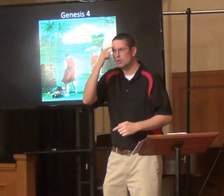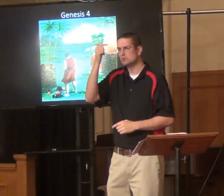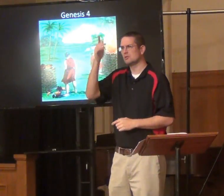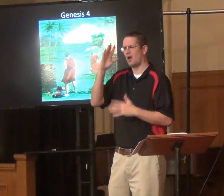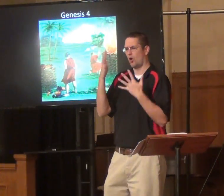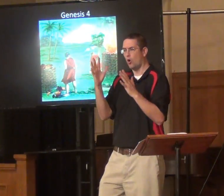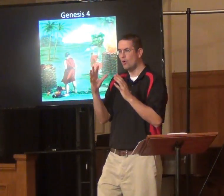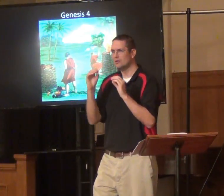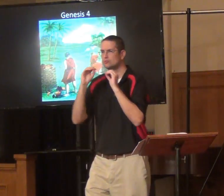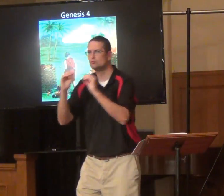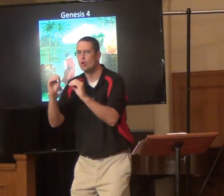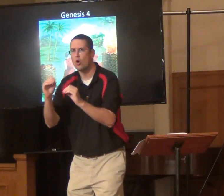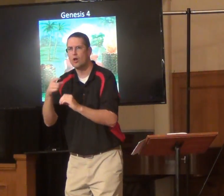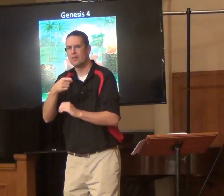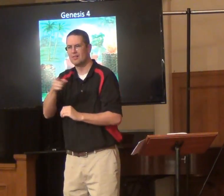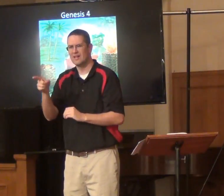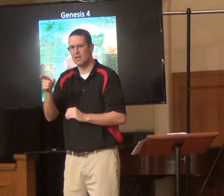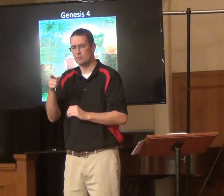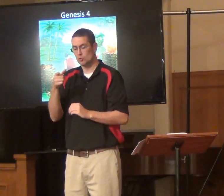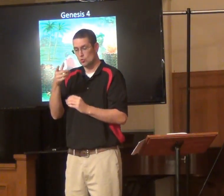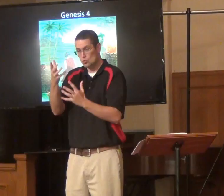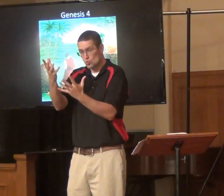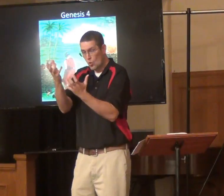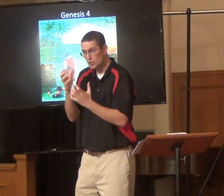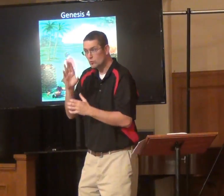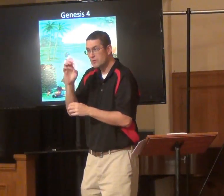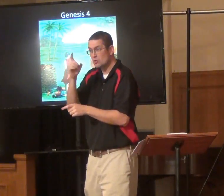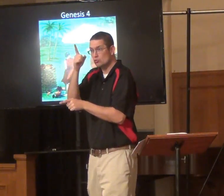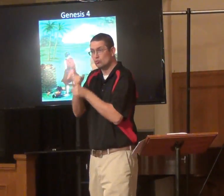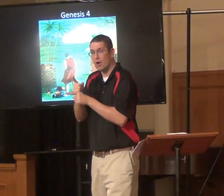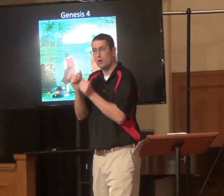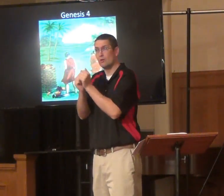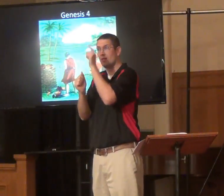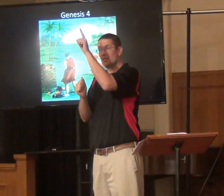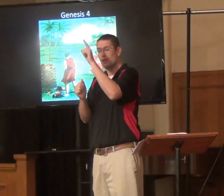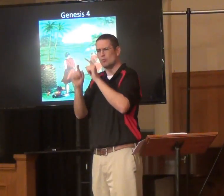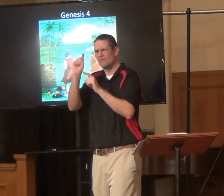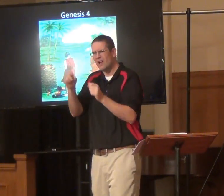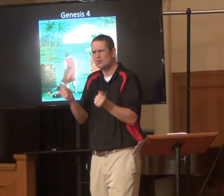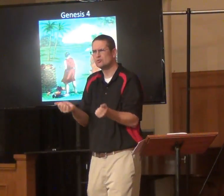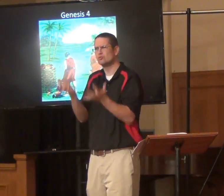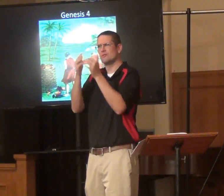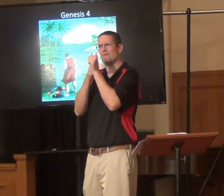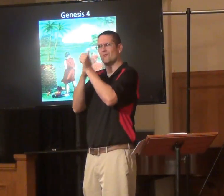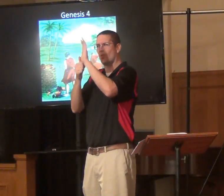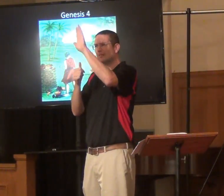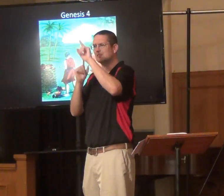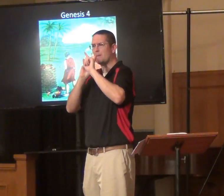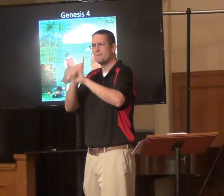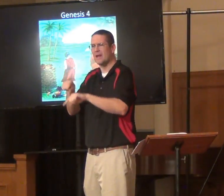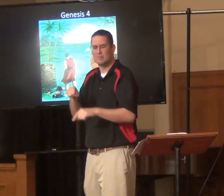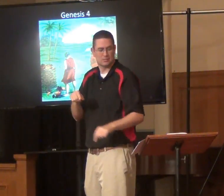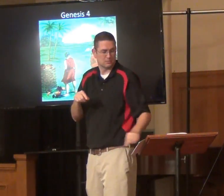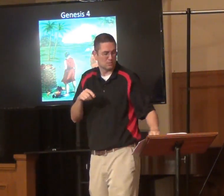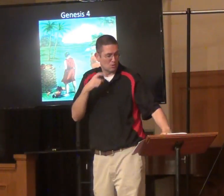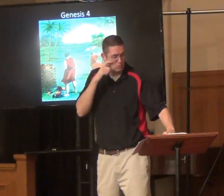Abel gave. Because God had already taught them, if you want to be right with Him, first you have to sacrifice and follow